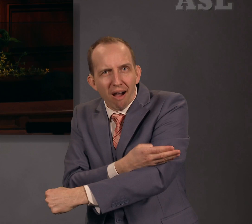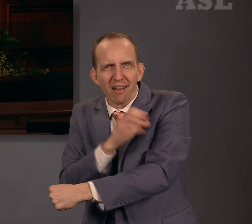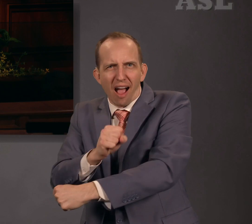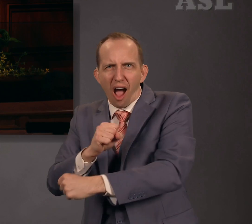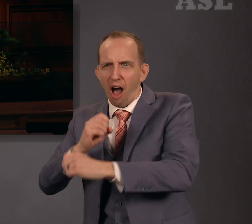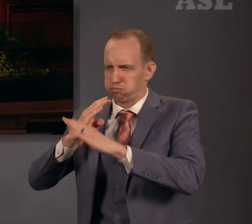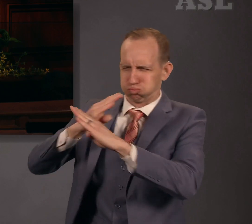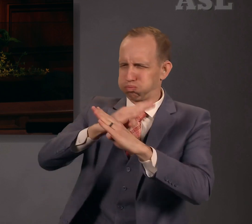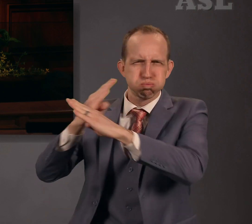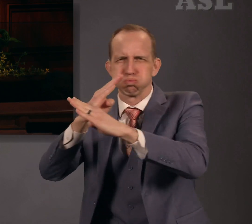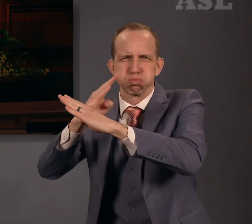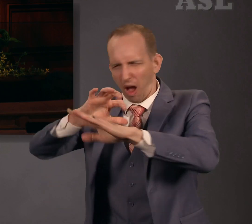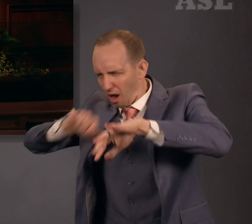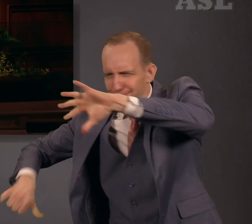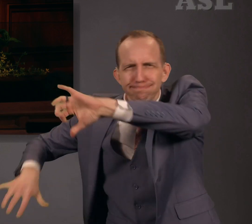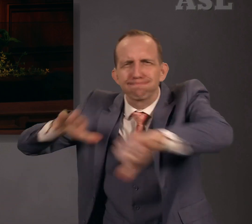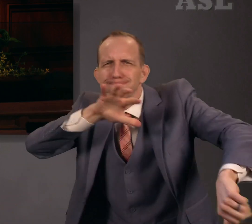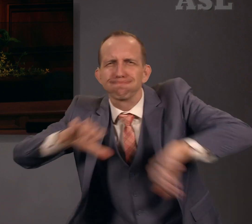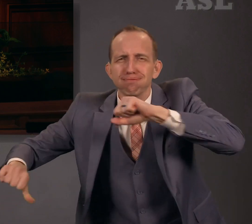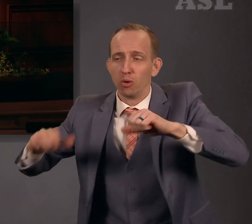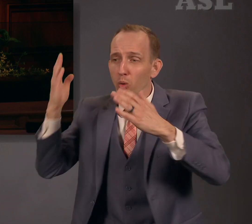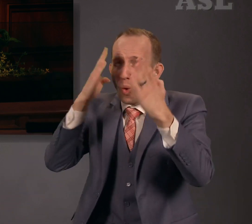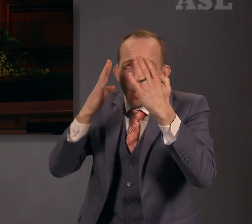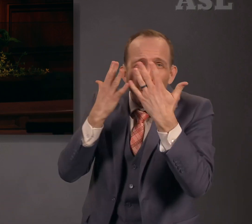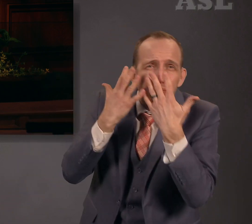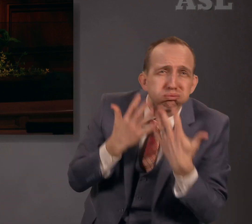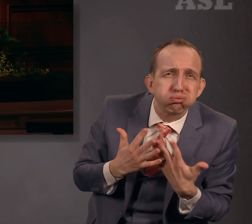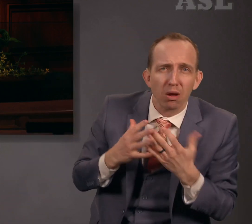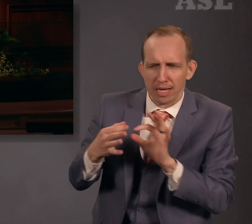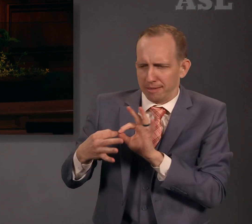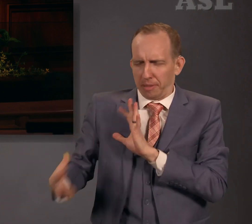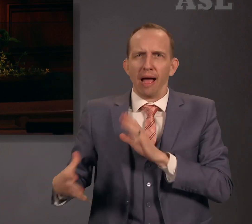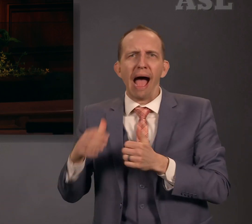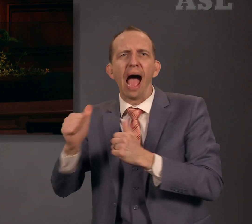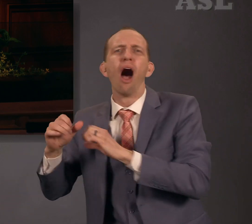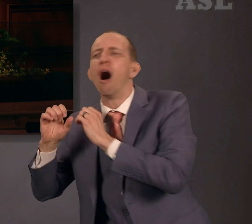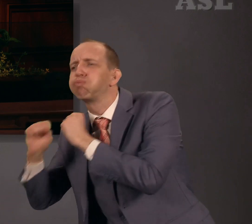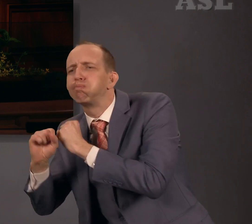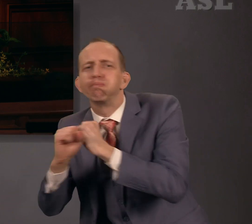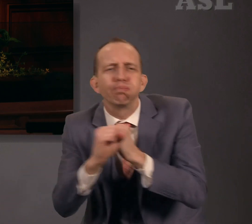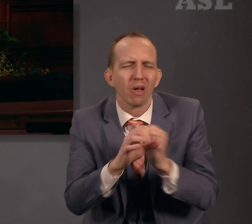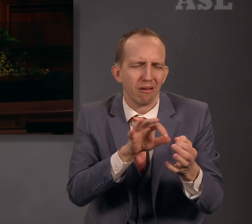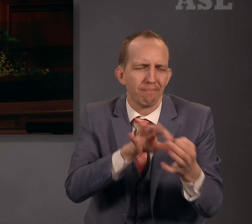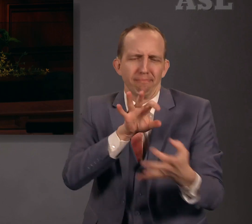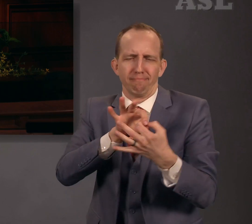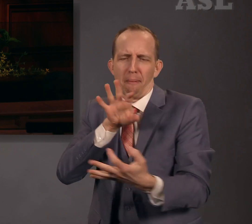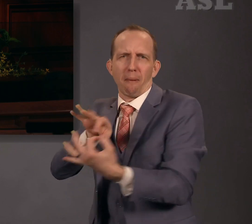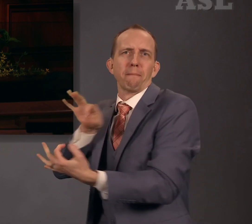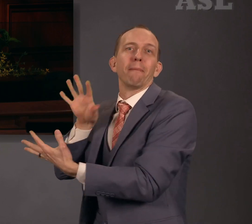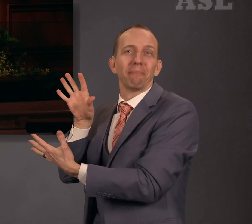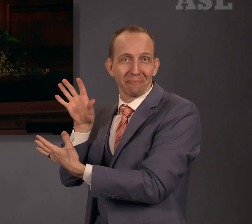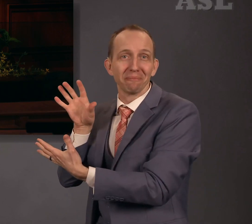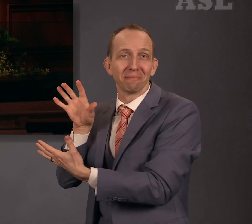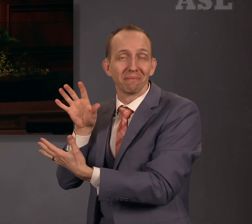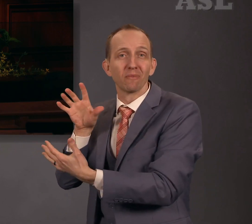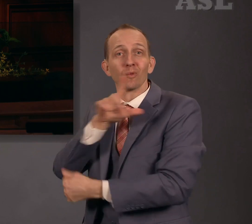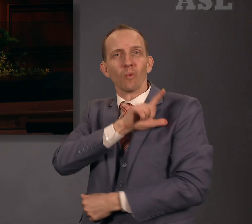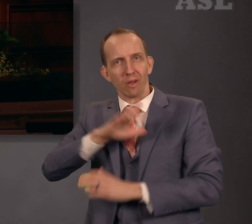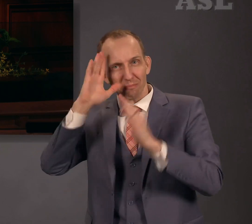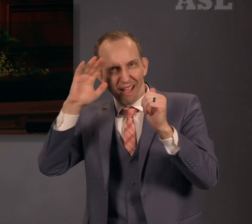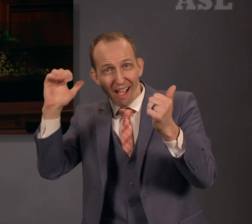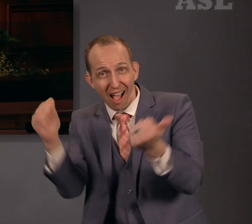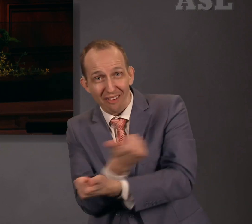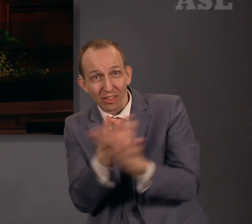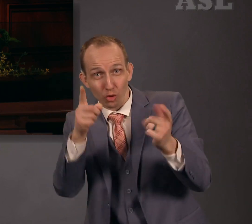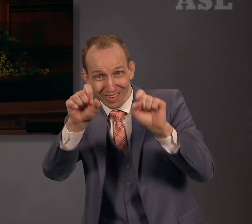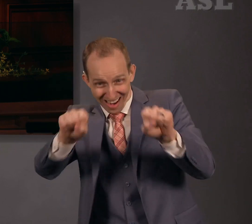path, arising from despair, and loosening ourselves of all that binds us. While the Lord expects us to